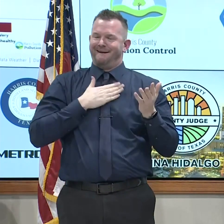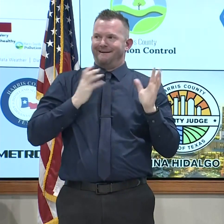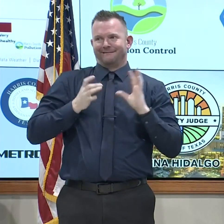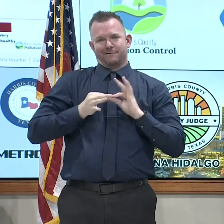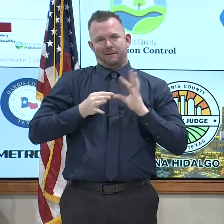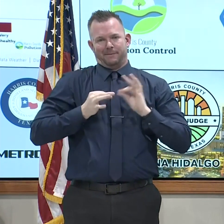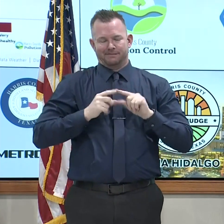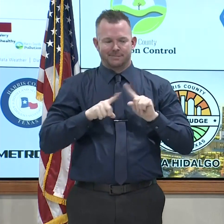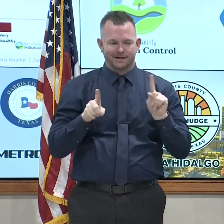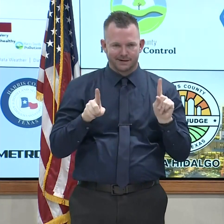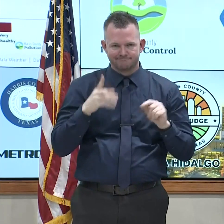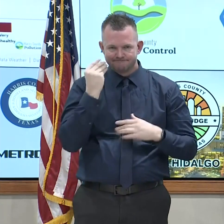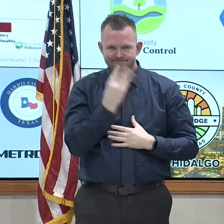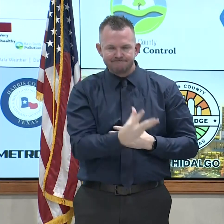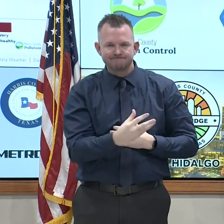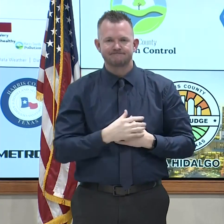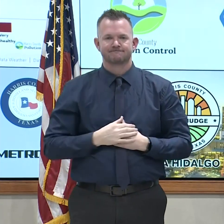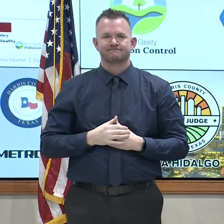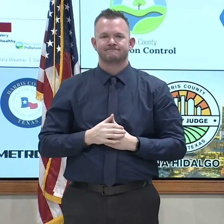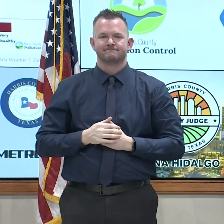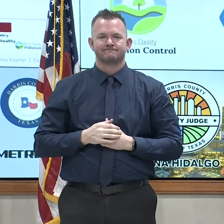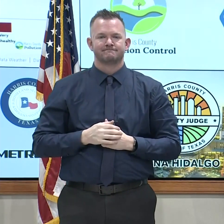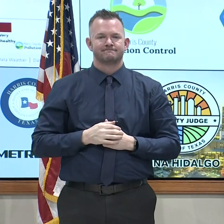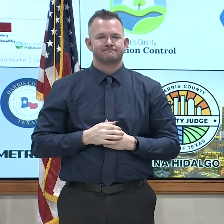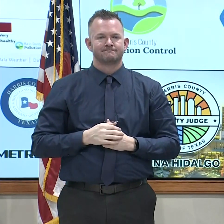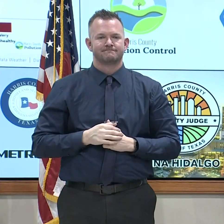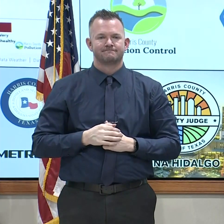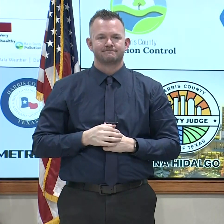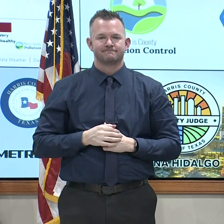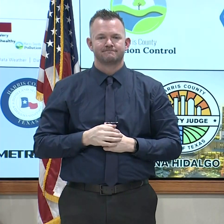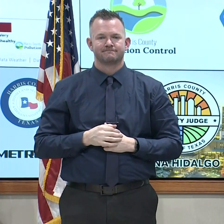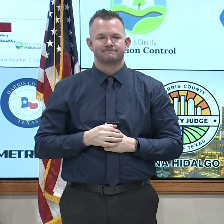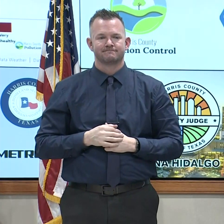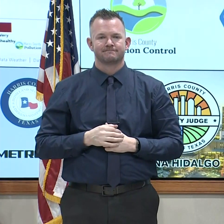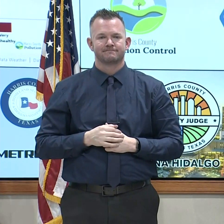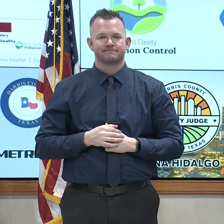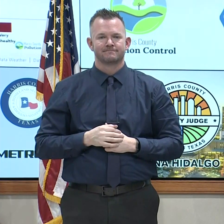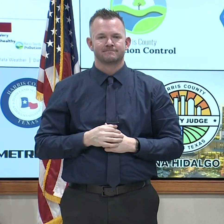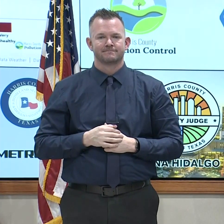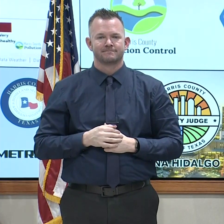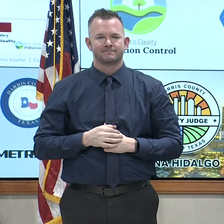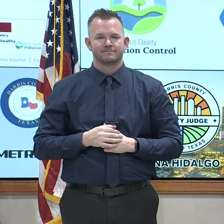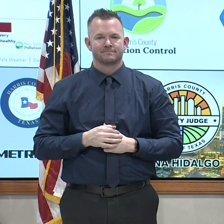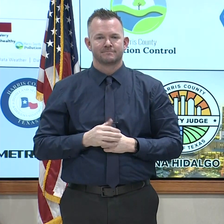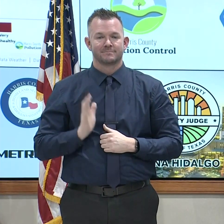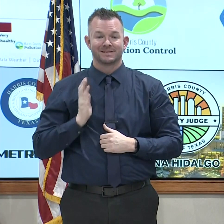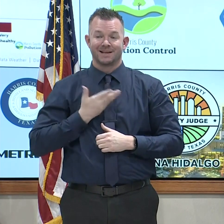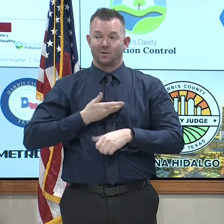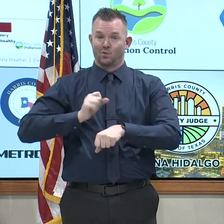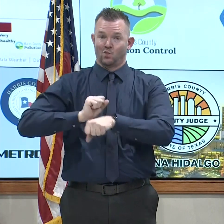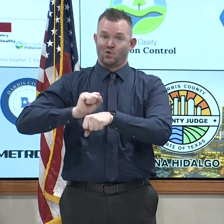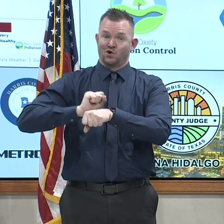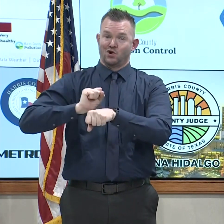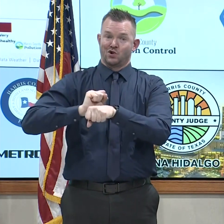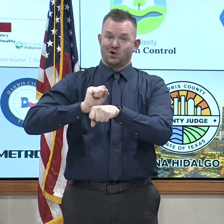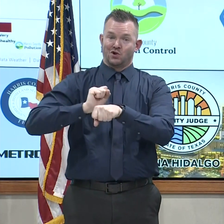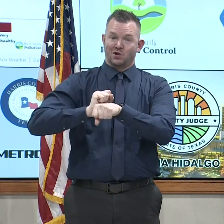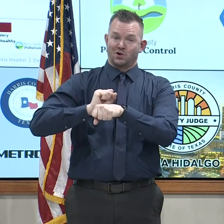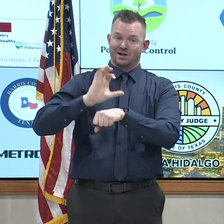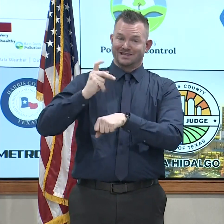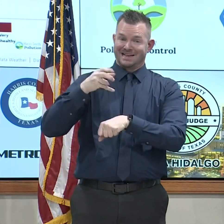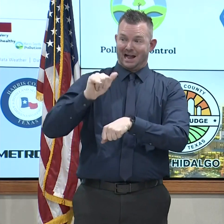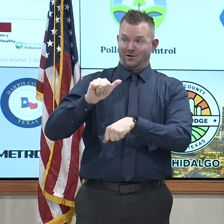but our tenure on county government started with a challenge of how to make county government